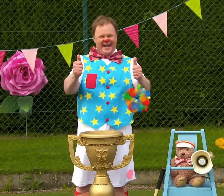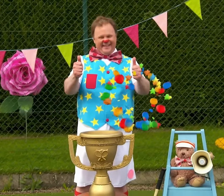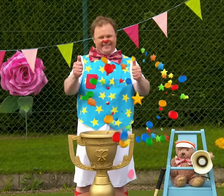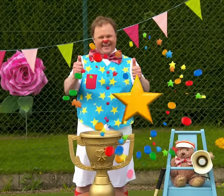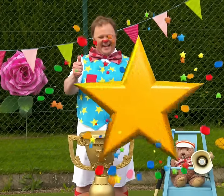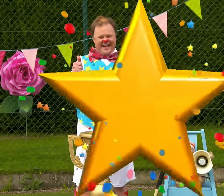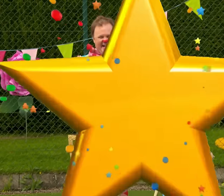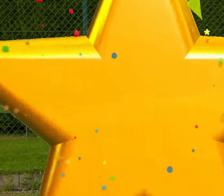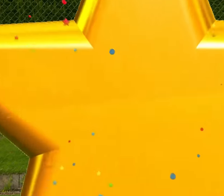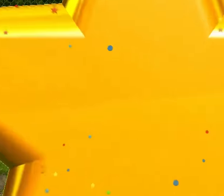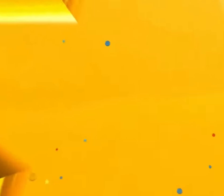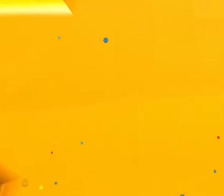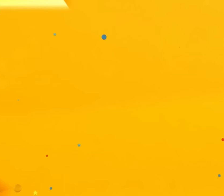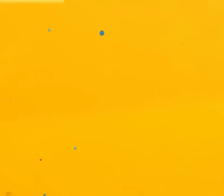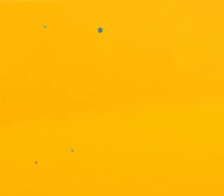shining stars.